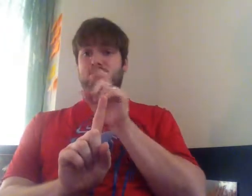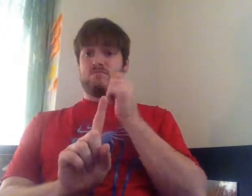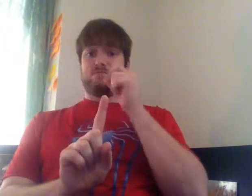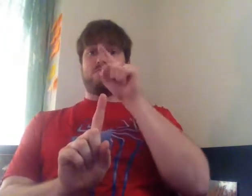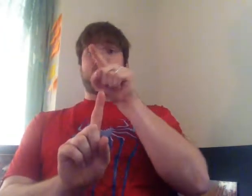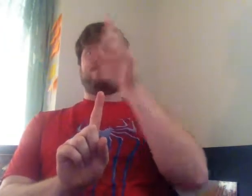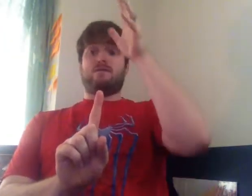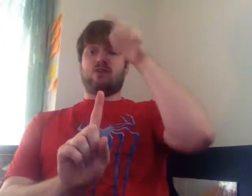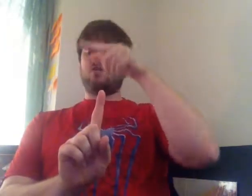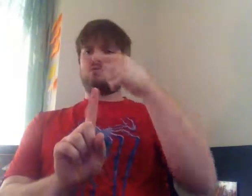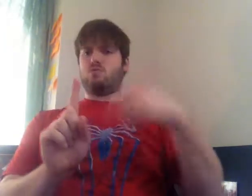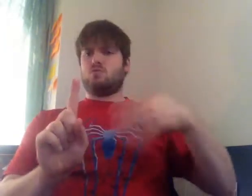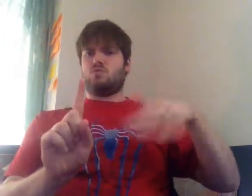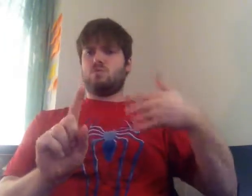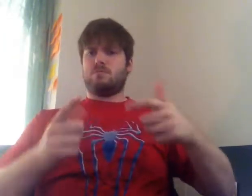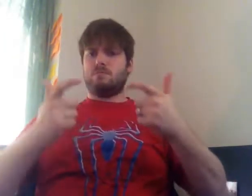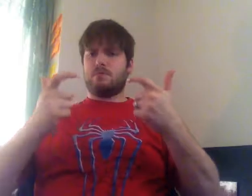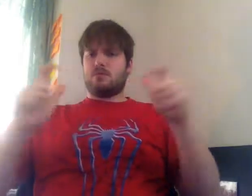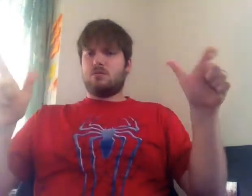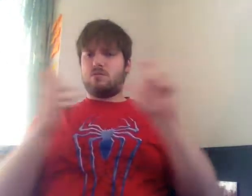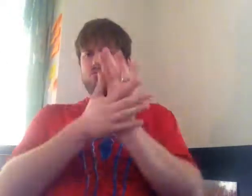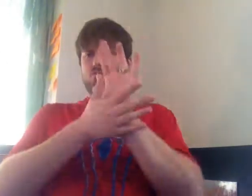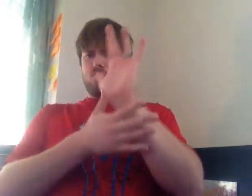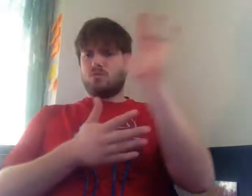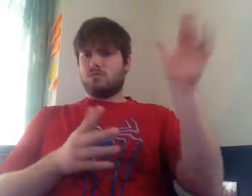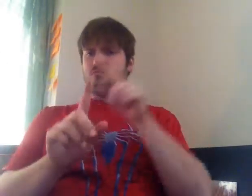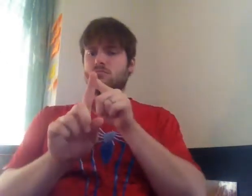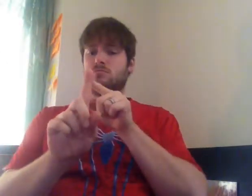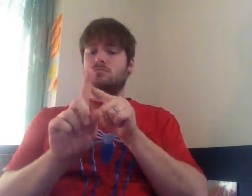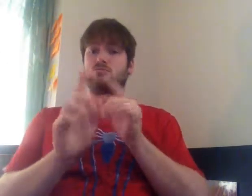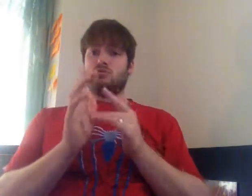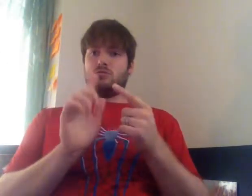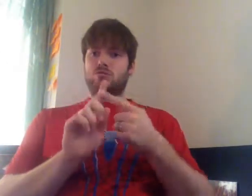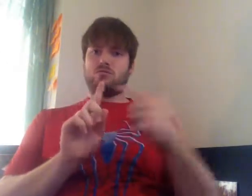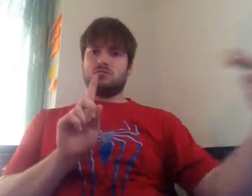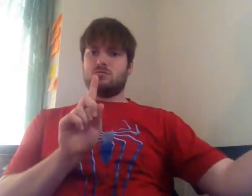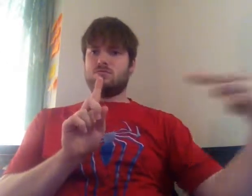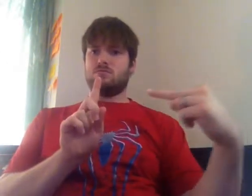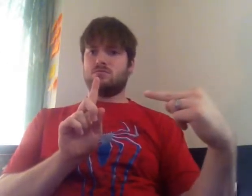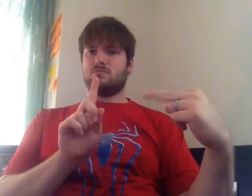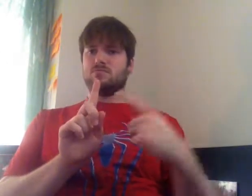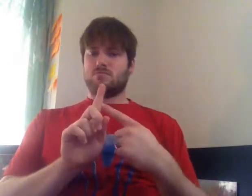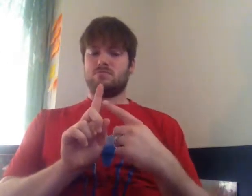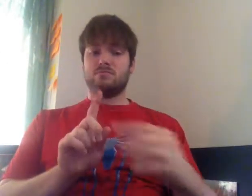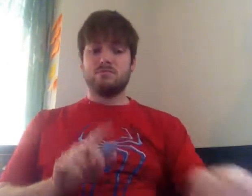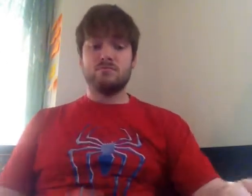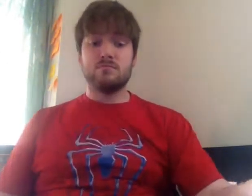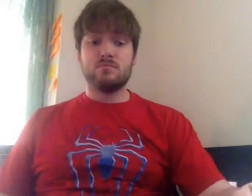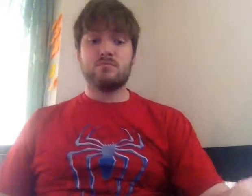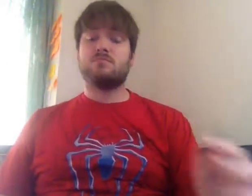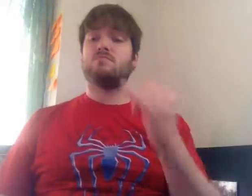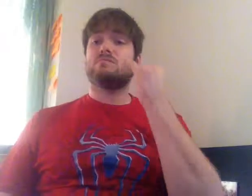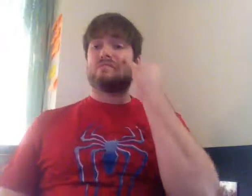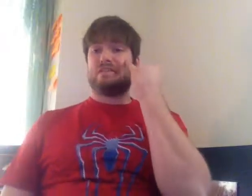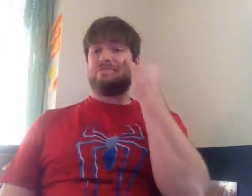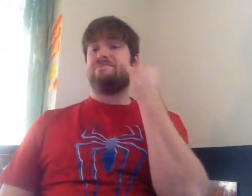still issuing advisories on it, and it's 120 miles from Cape Hatteras right now. Now here's the radar, and there you can see just a